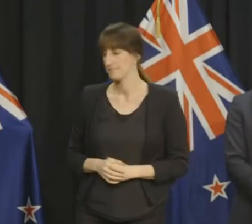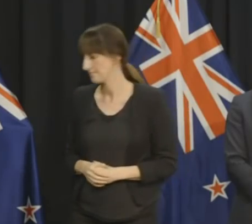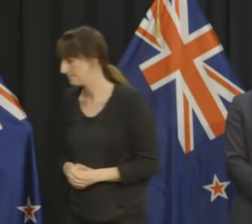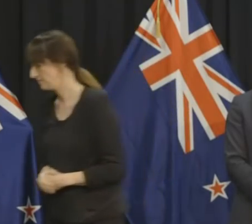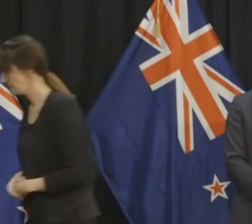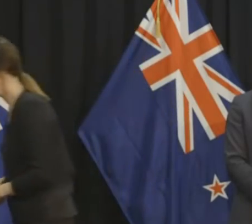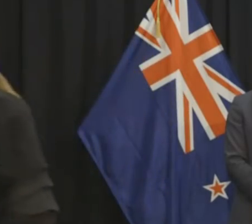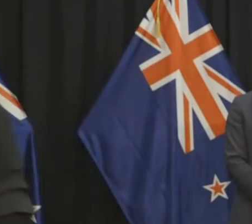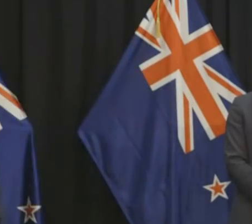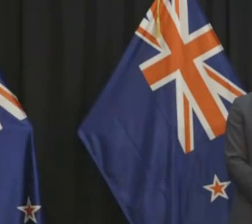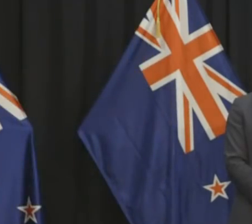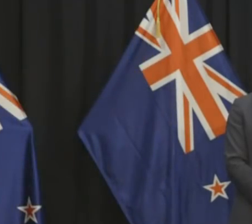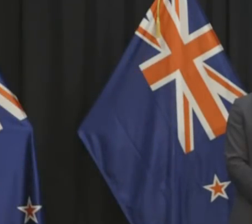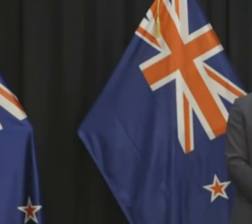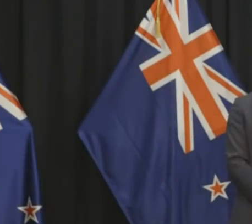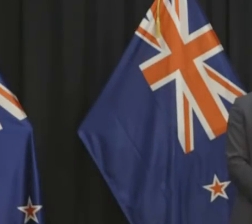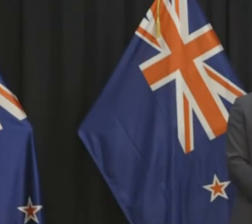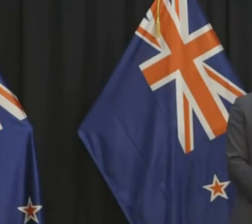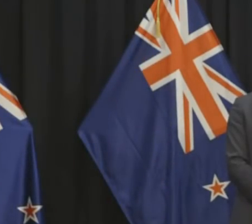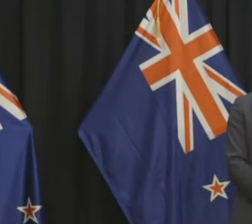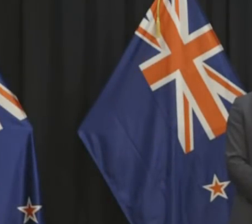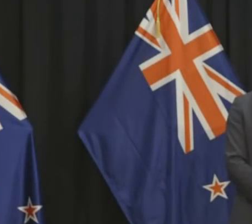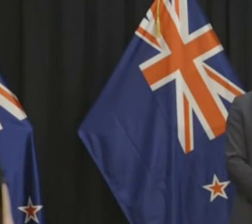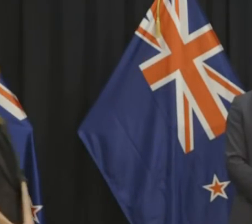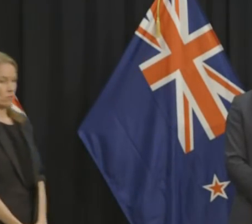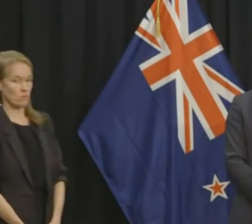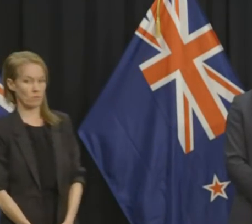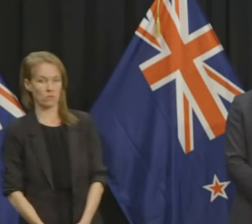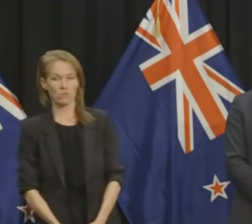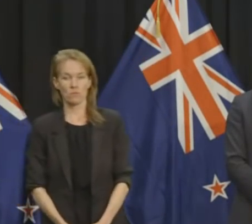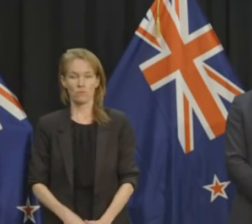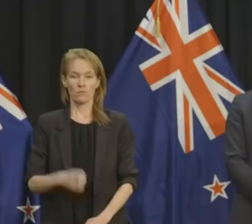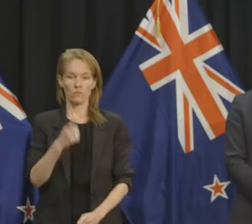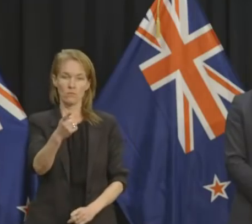so urgently leave from the supermarket? Why can't you have them there at the moment?